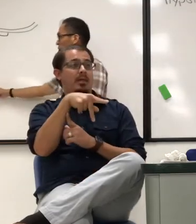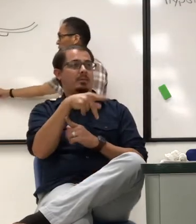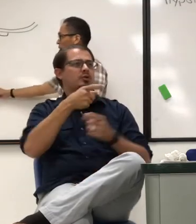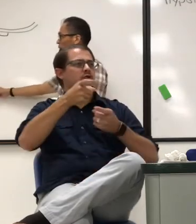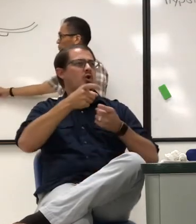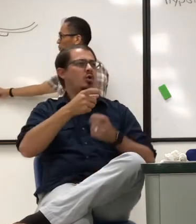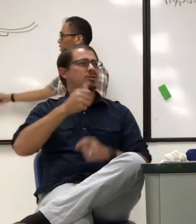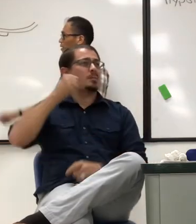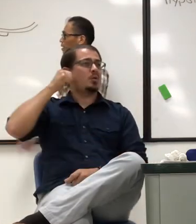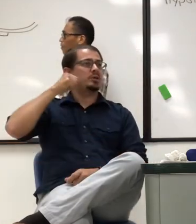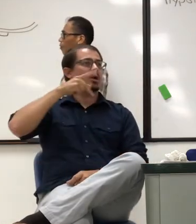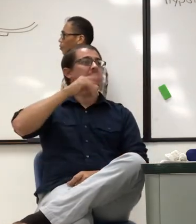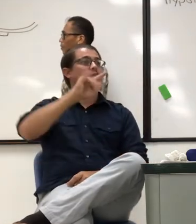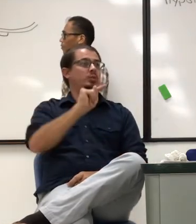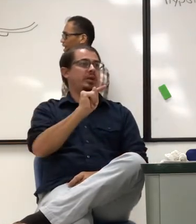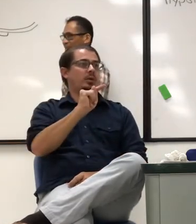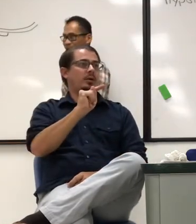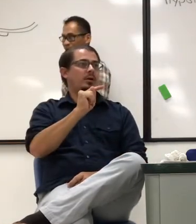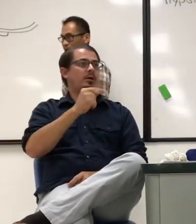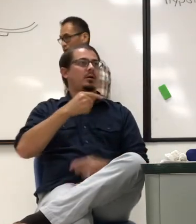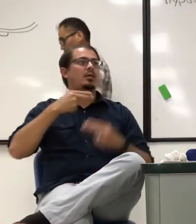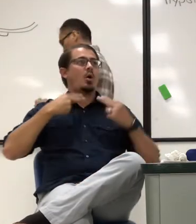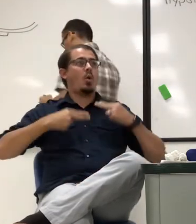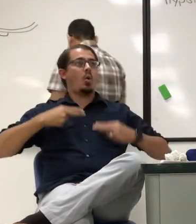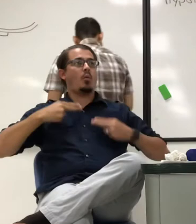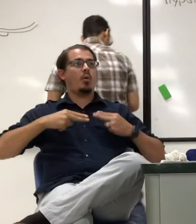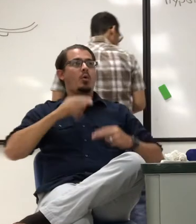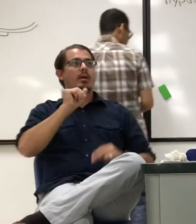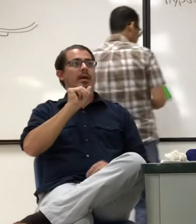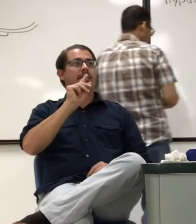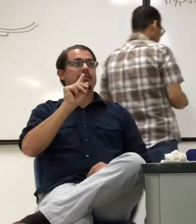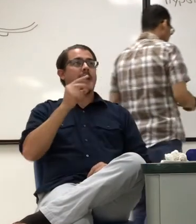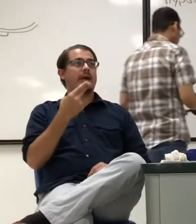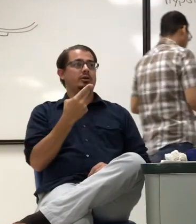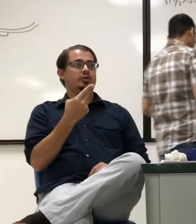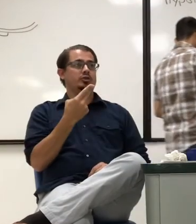posterior pituitary. Now the hormone ADH, that was